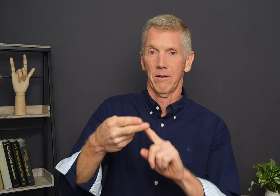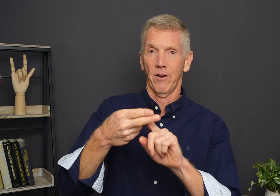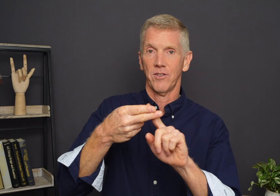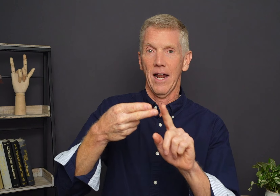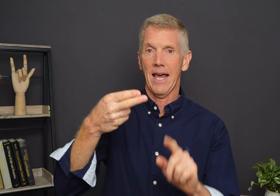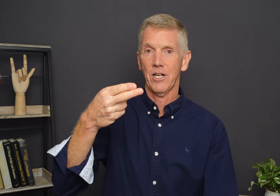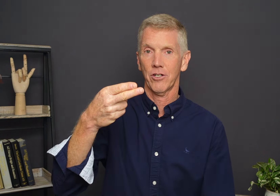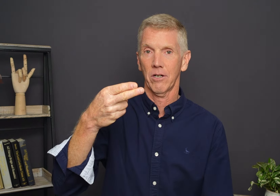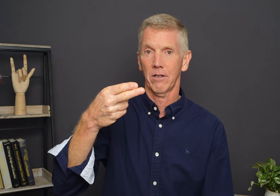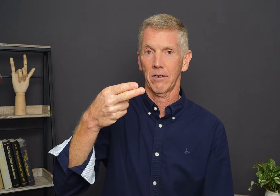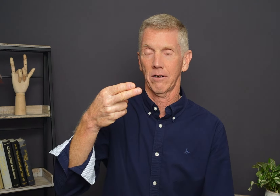There's that H.